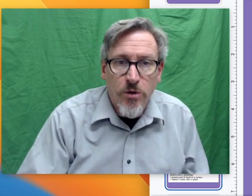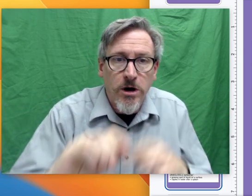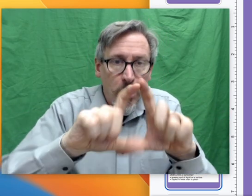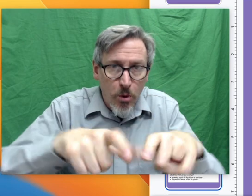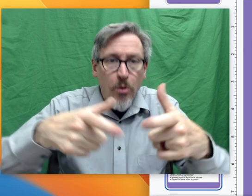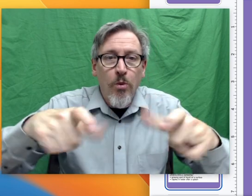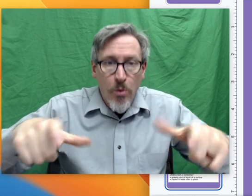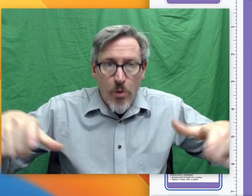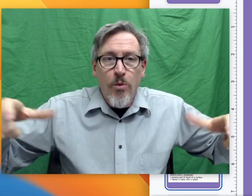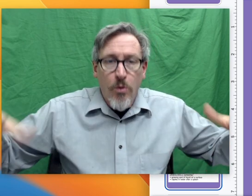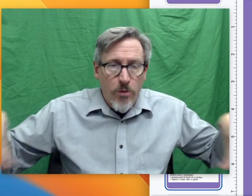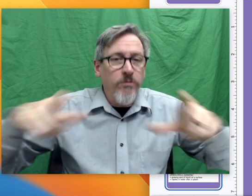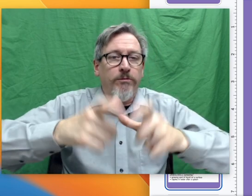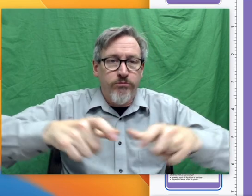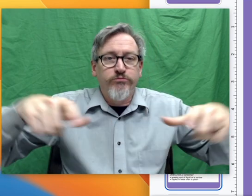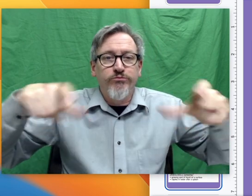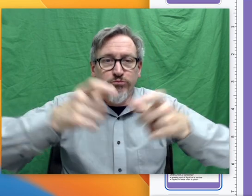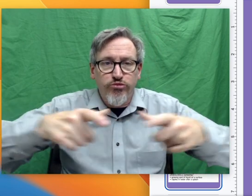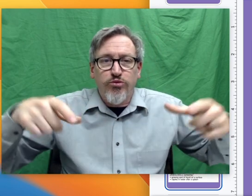Or